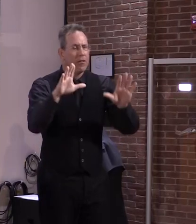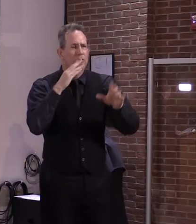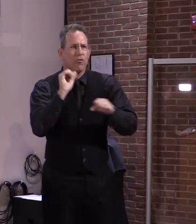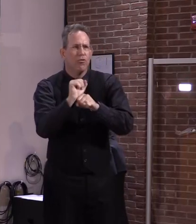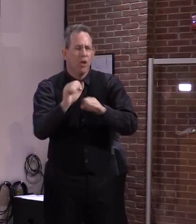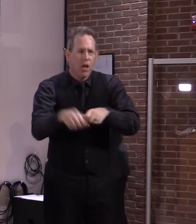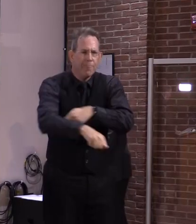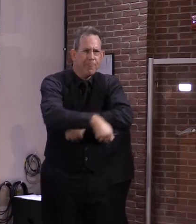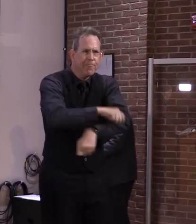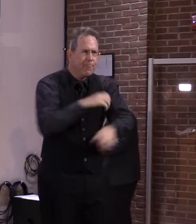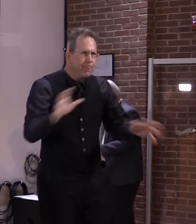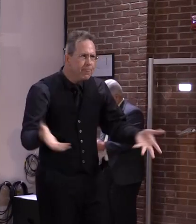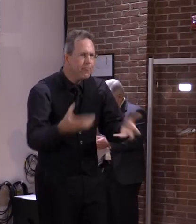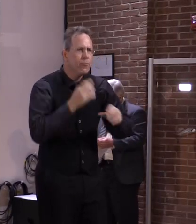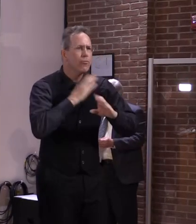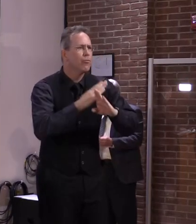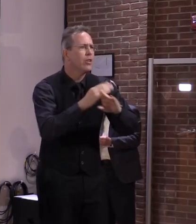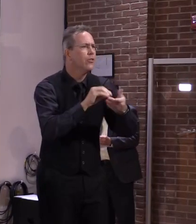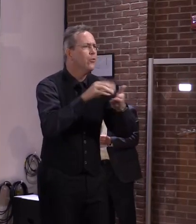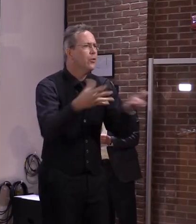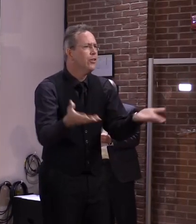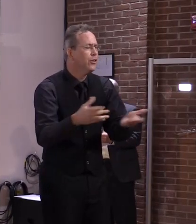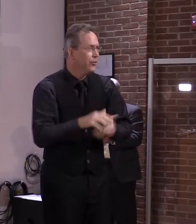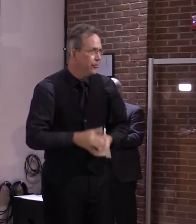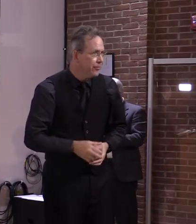gratitude and appreciation.